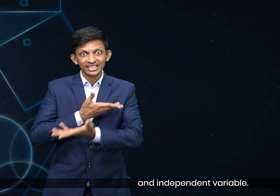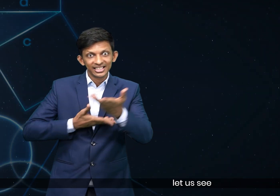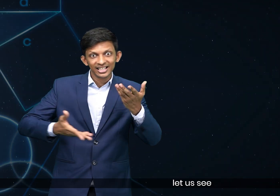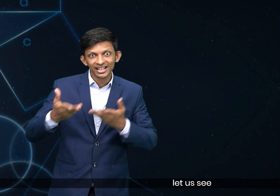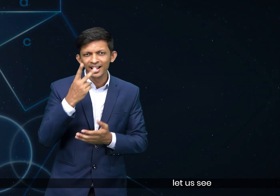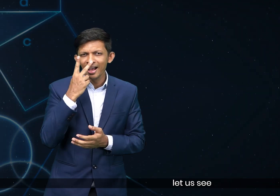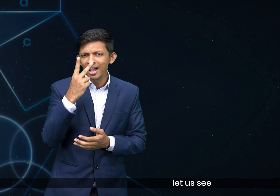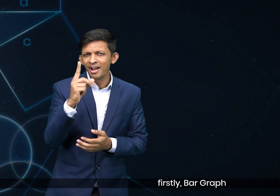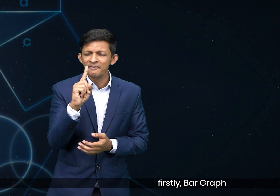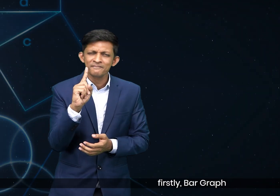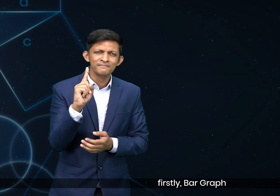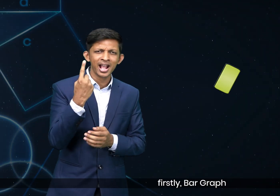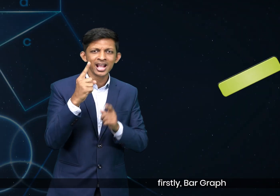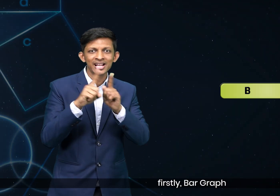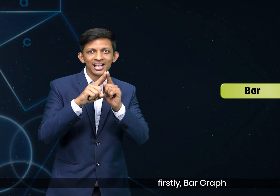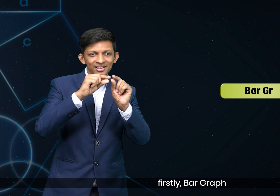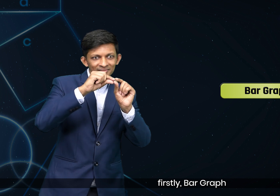Let us see firstly bar graph.